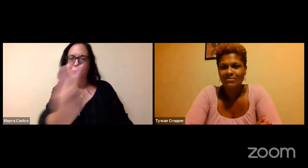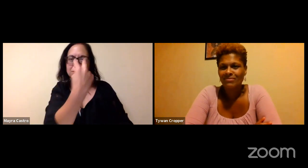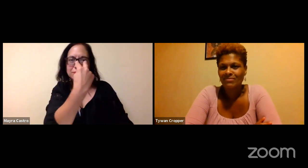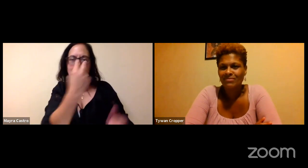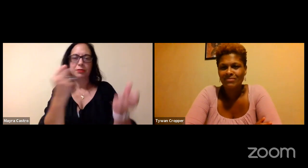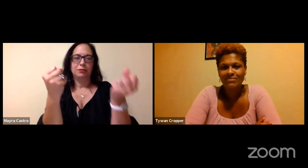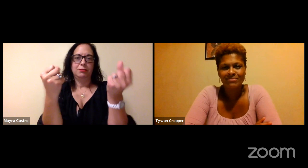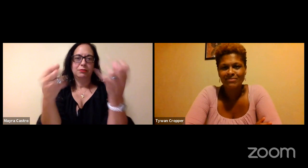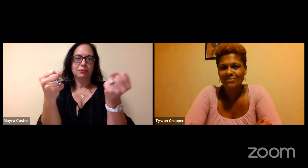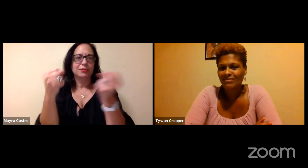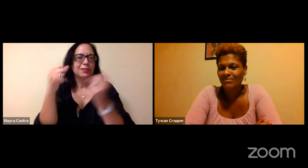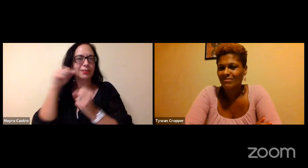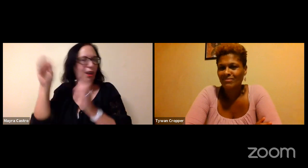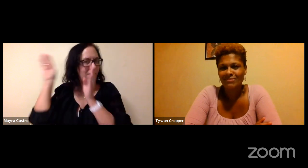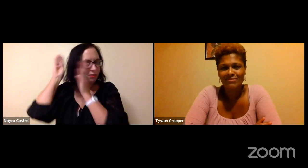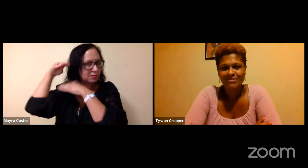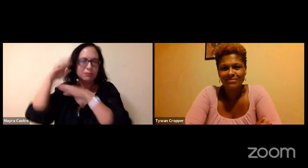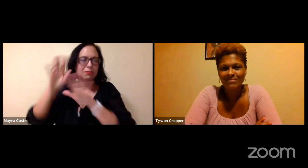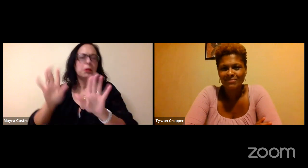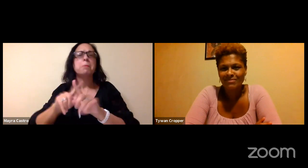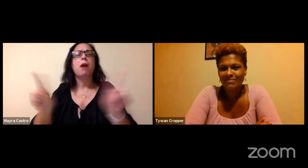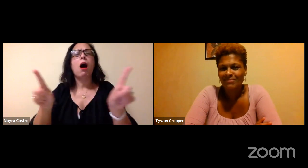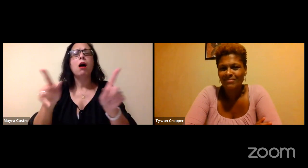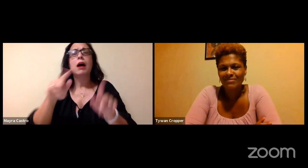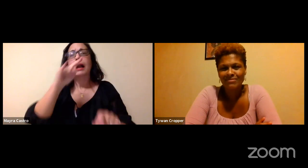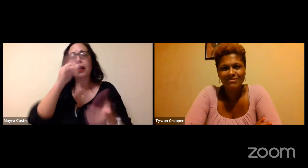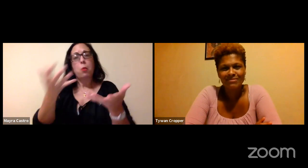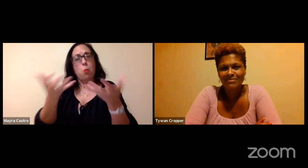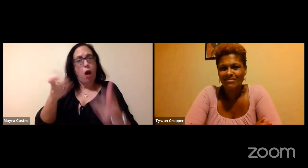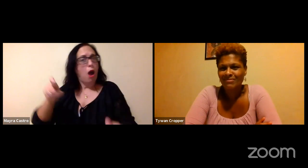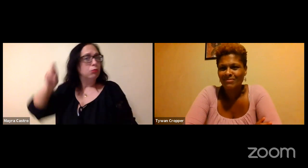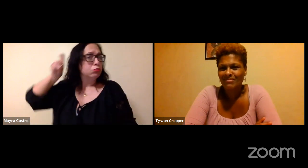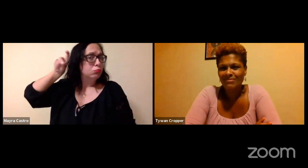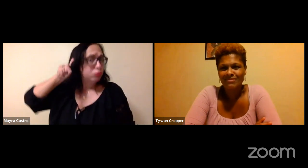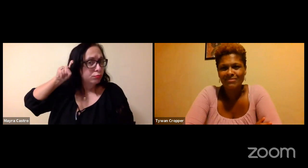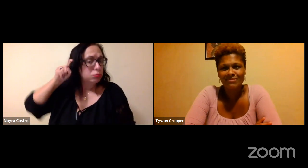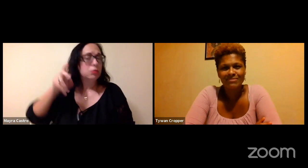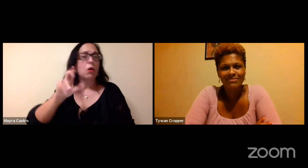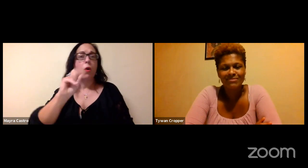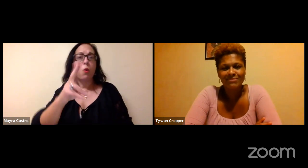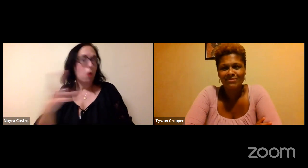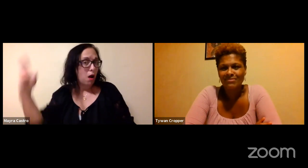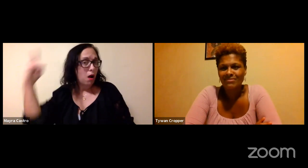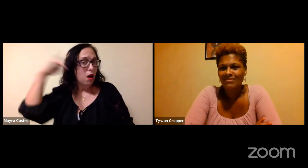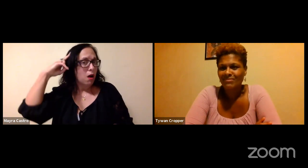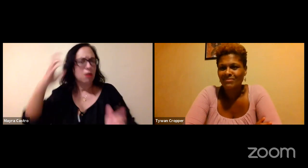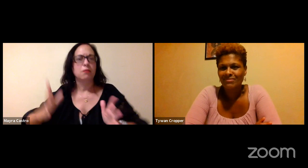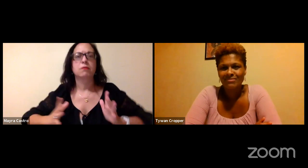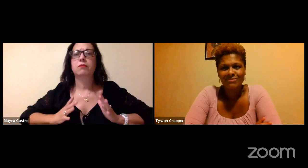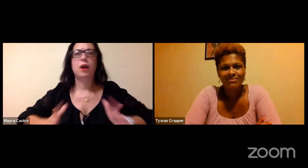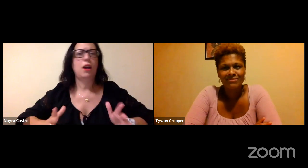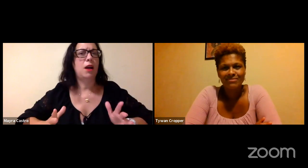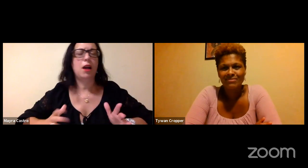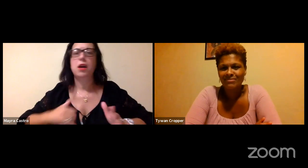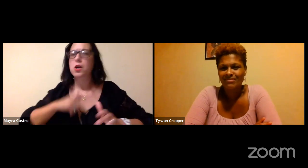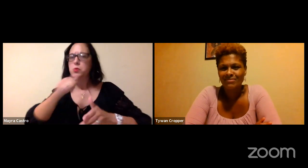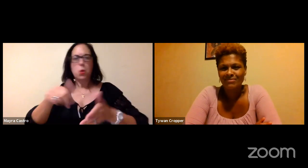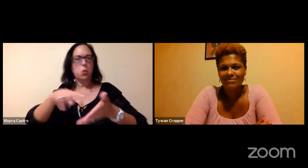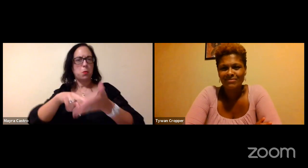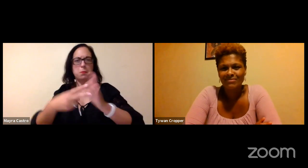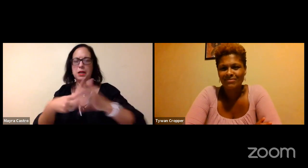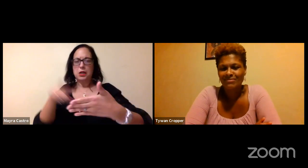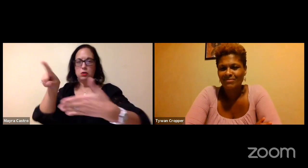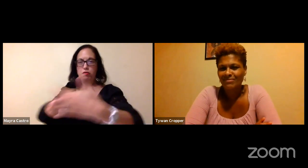in programs that focus on sign language. They're put in programs that focus on